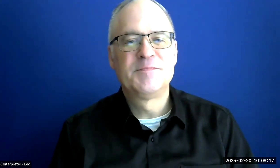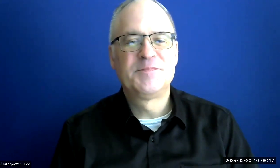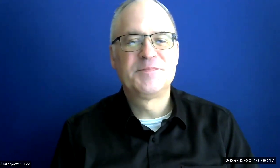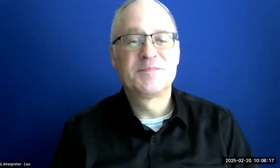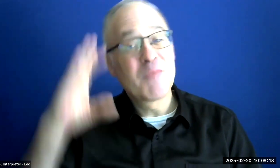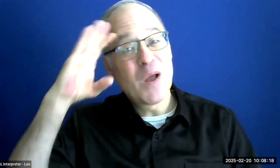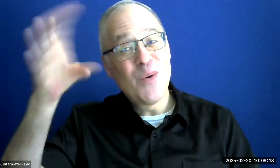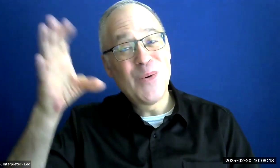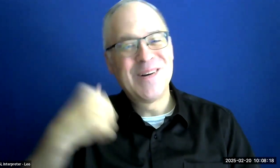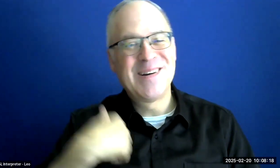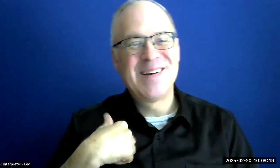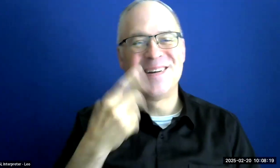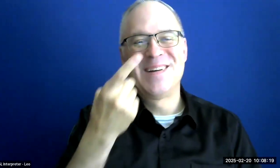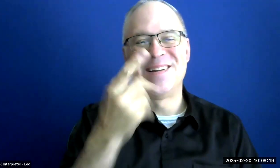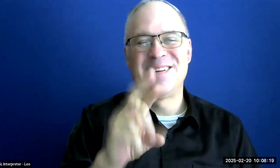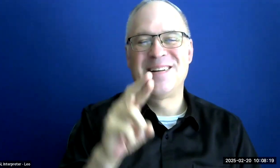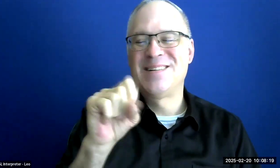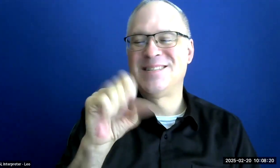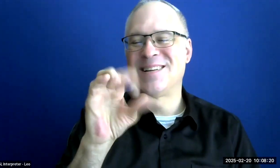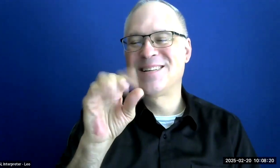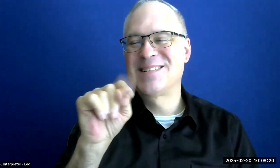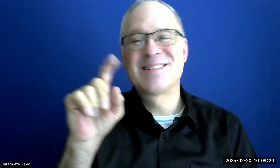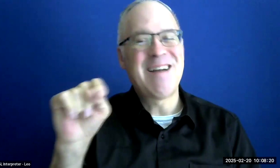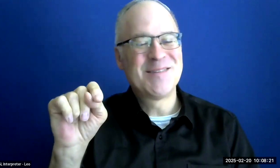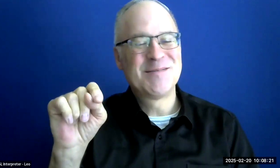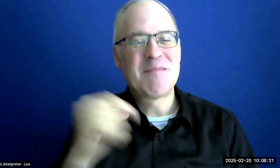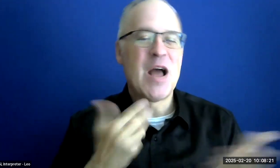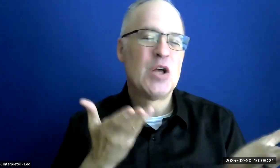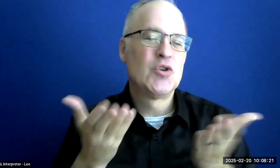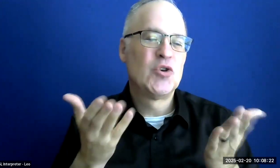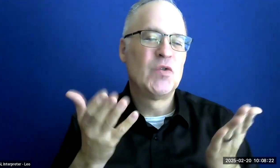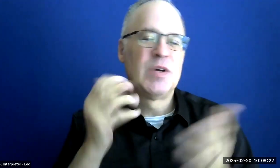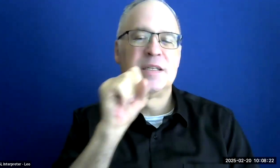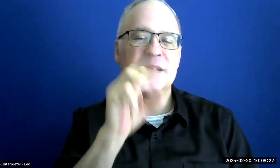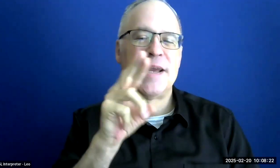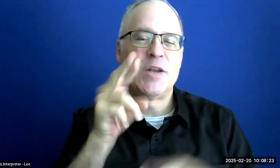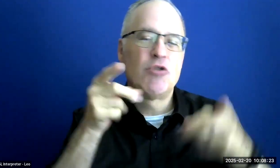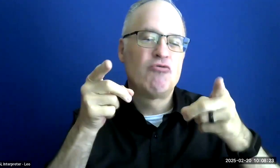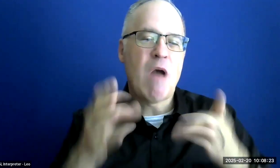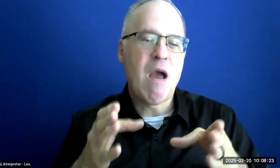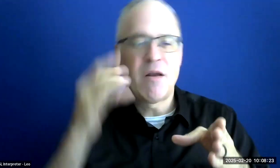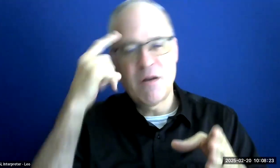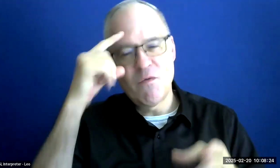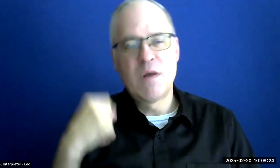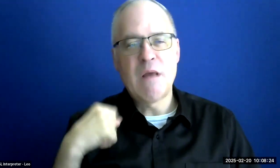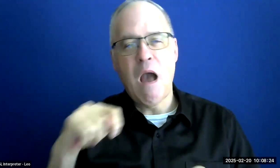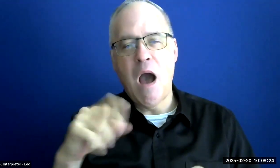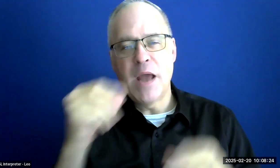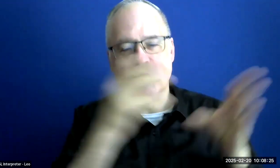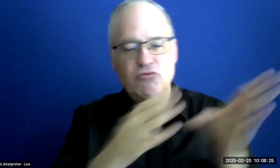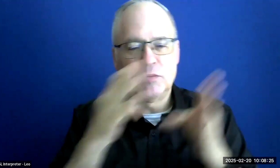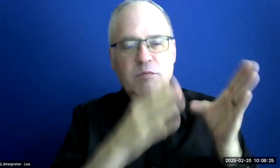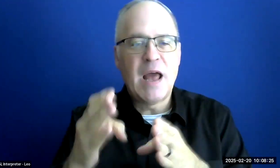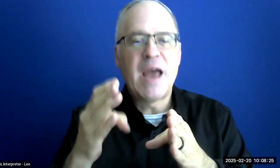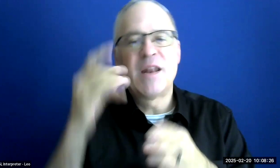Hello, my name is Dr. David W. Scott. I serve as the Senior Director of Theology and Strategic Planning for the General Boards of